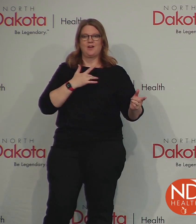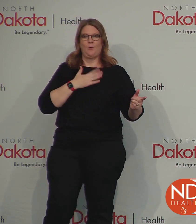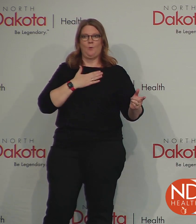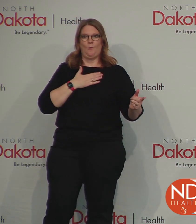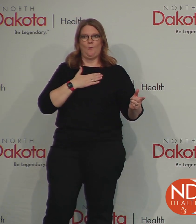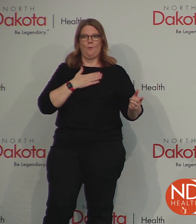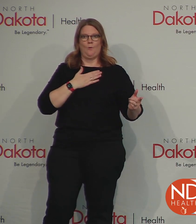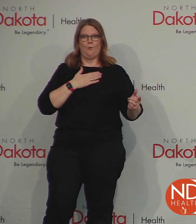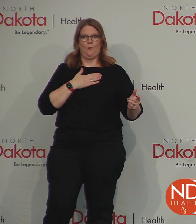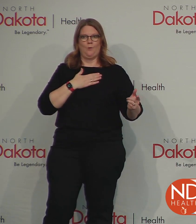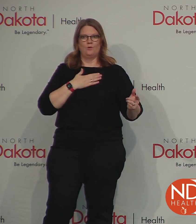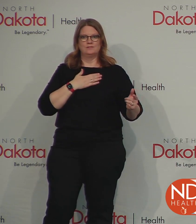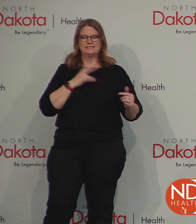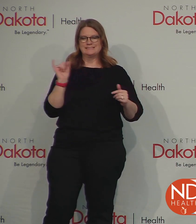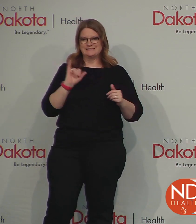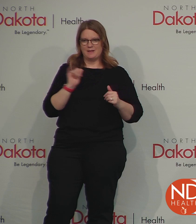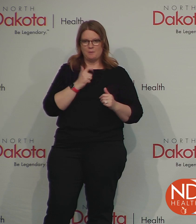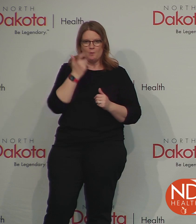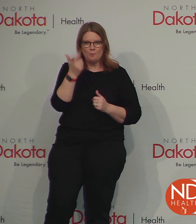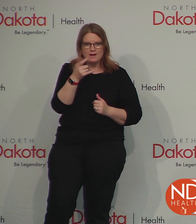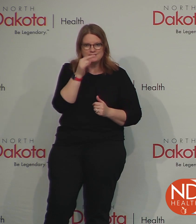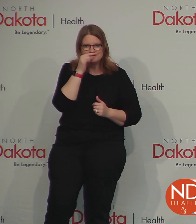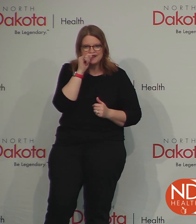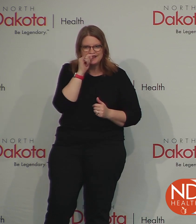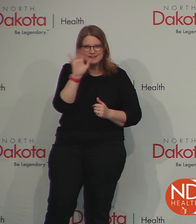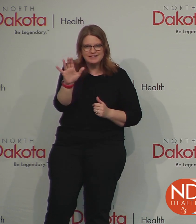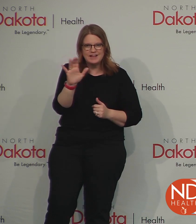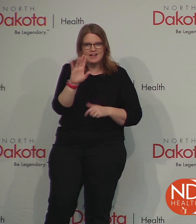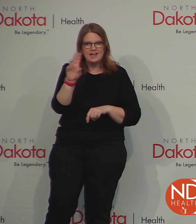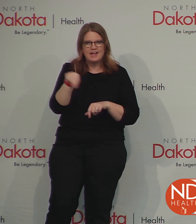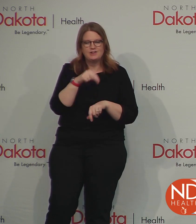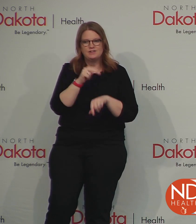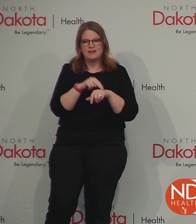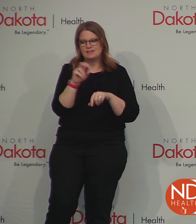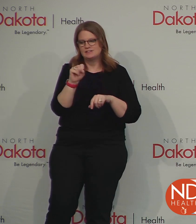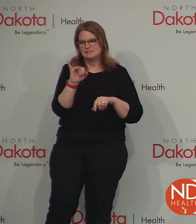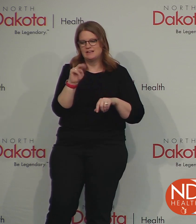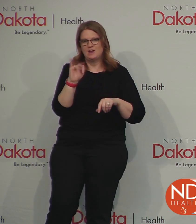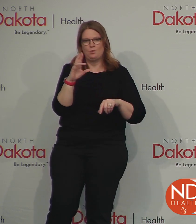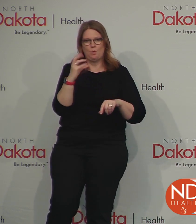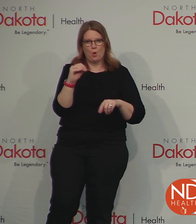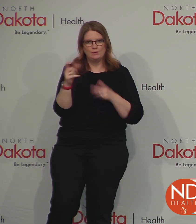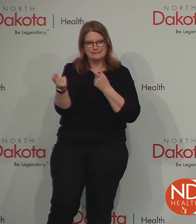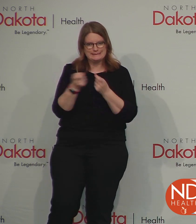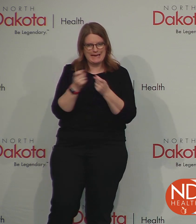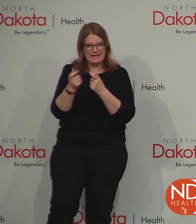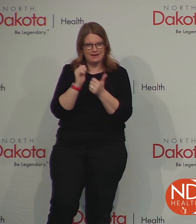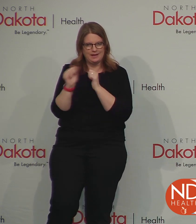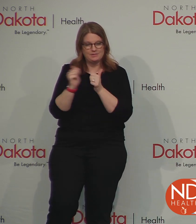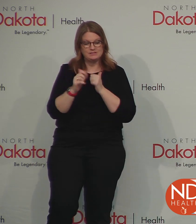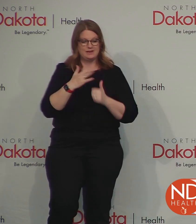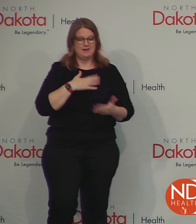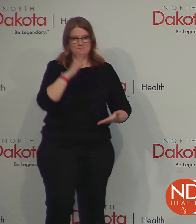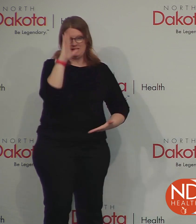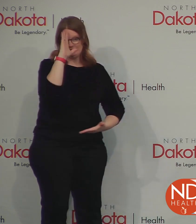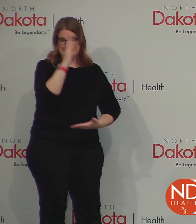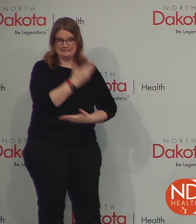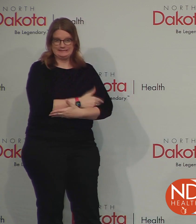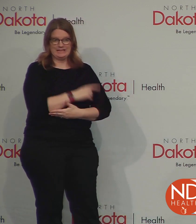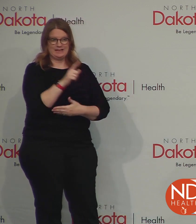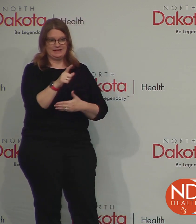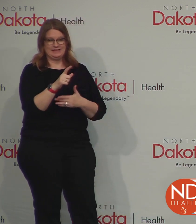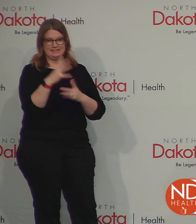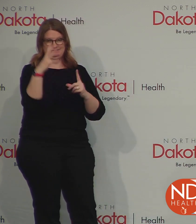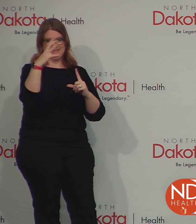thump like watching my kid at her national synchro skating competition and my son at his